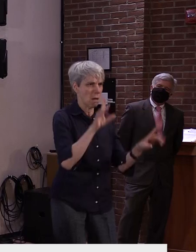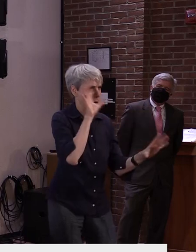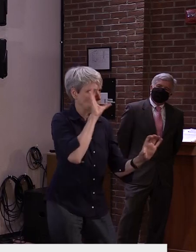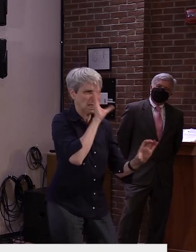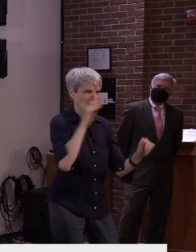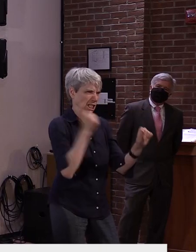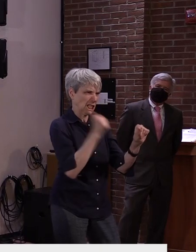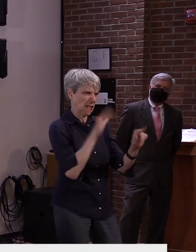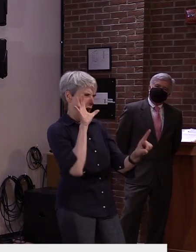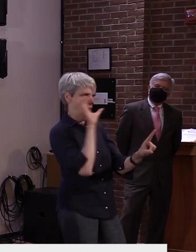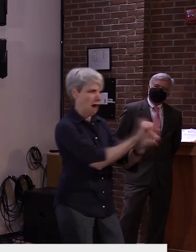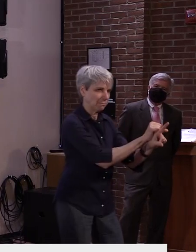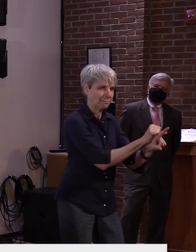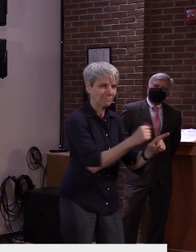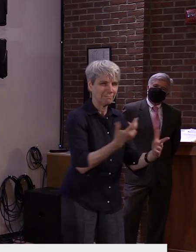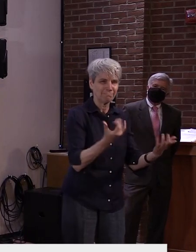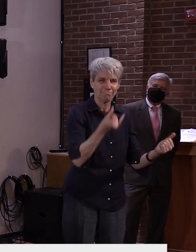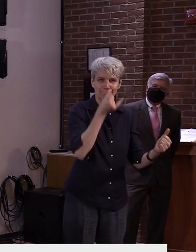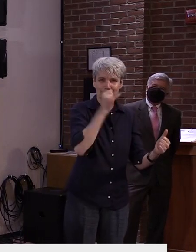so to speak,